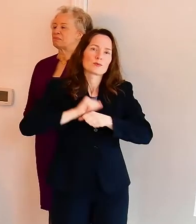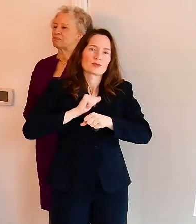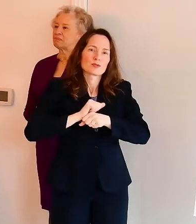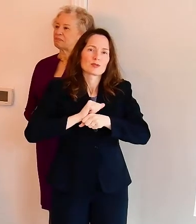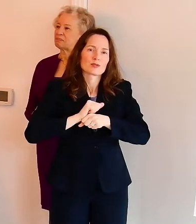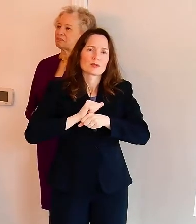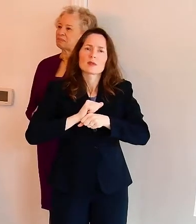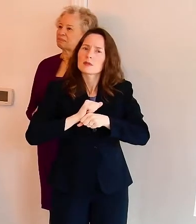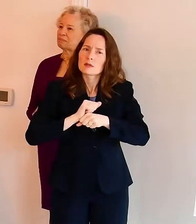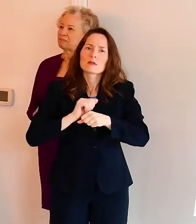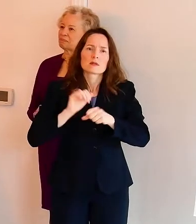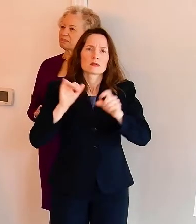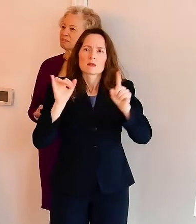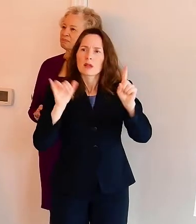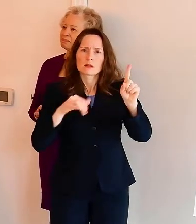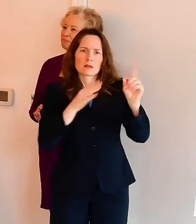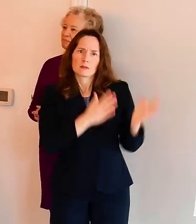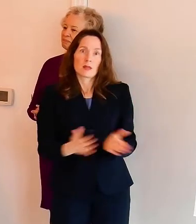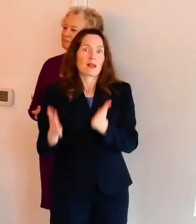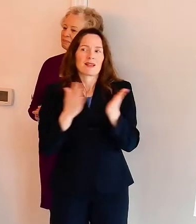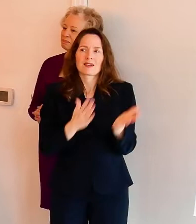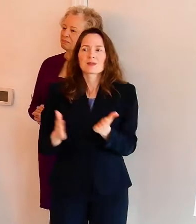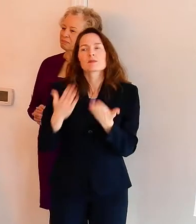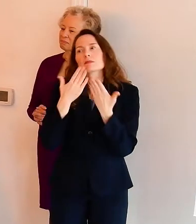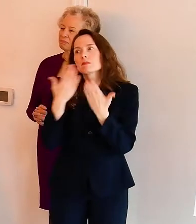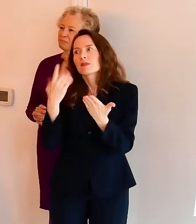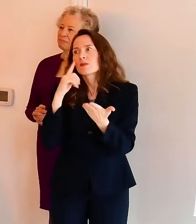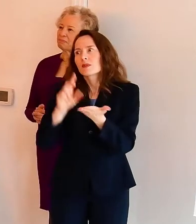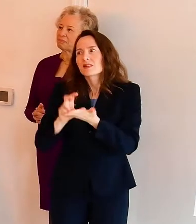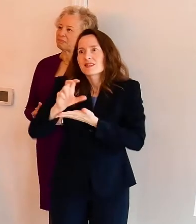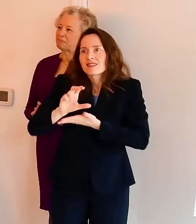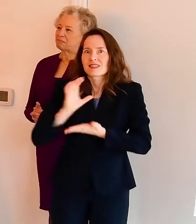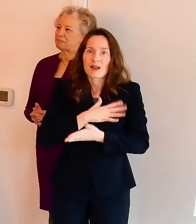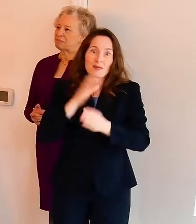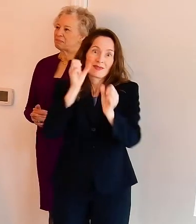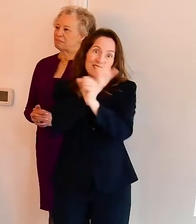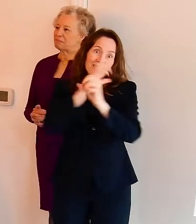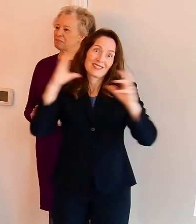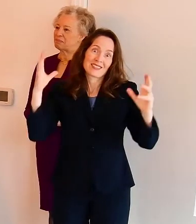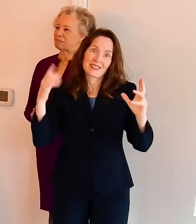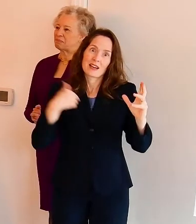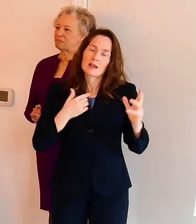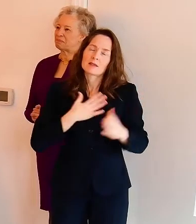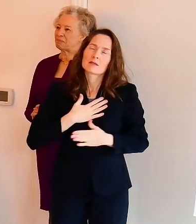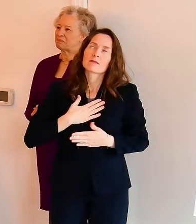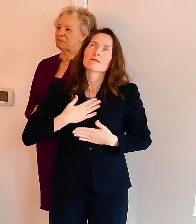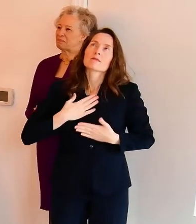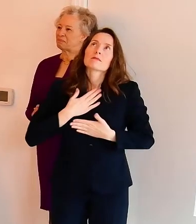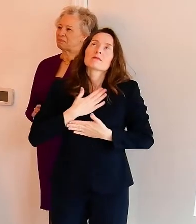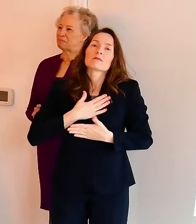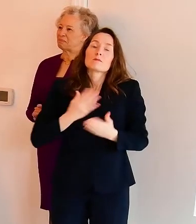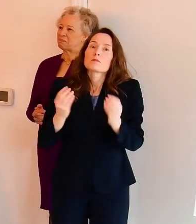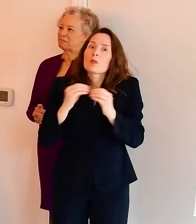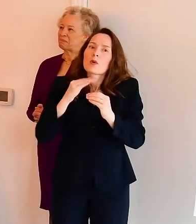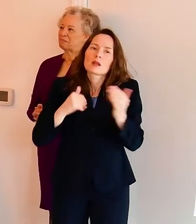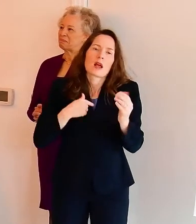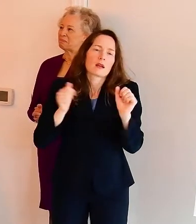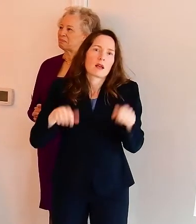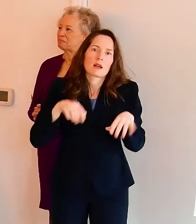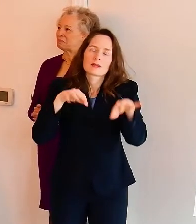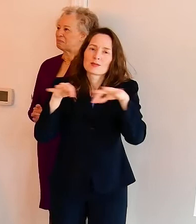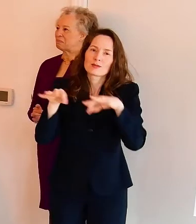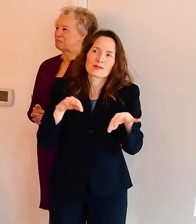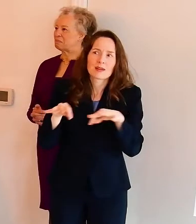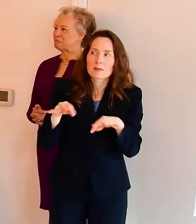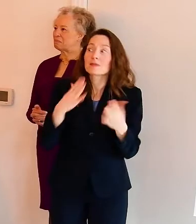So thank you, everyone, for investing in this vision. I really, really appreciate it, past any words can say. Thank you to